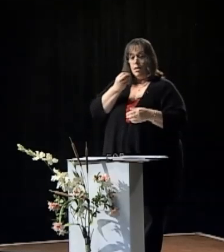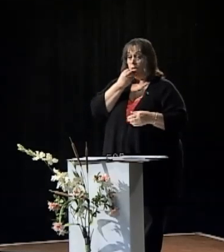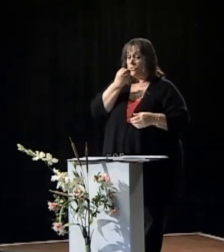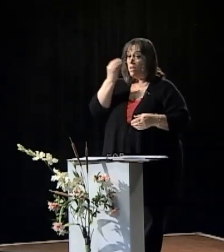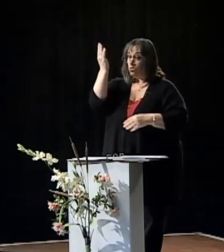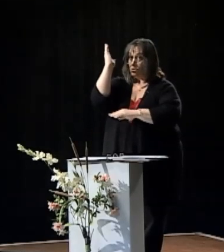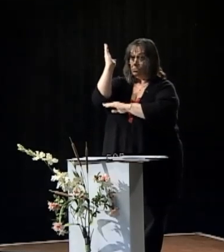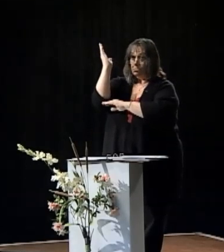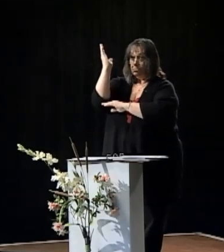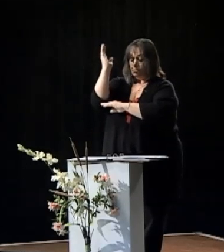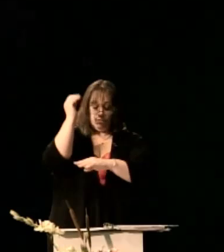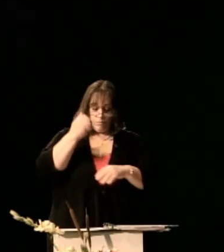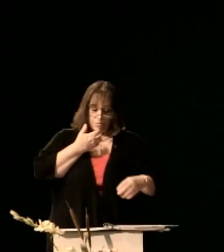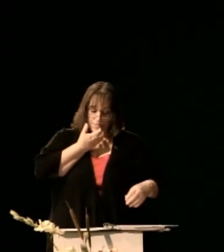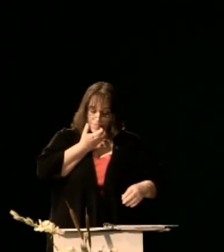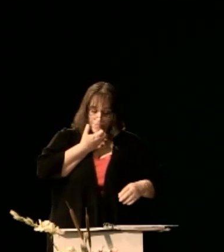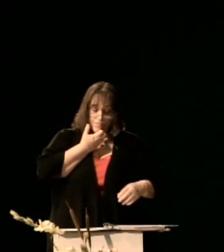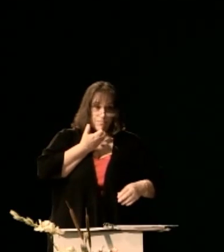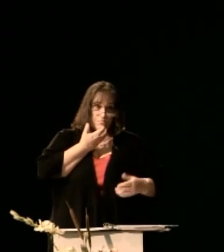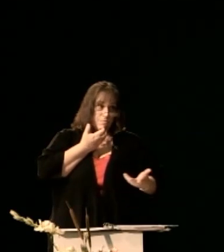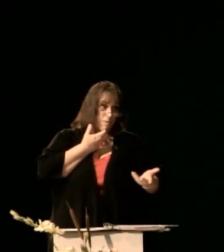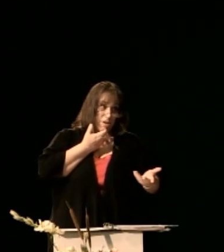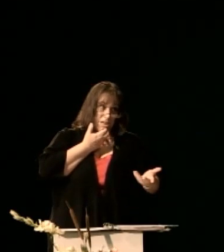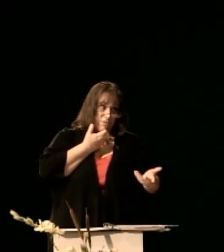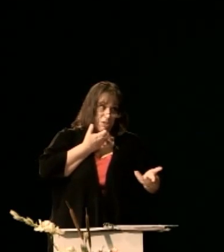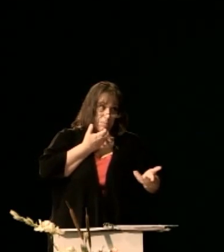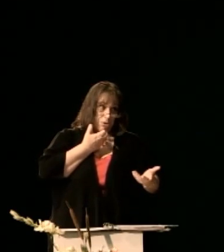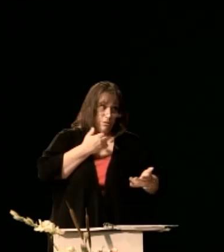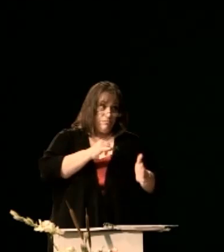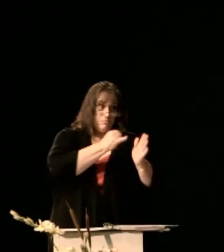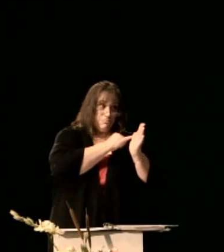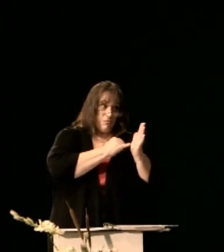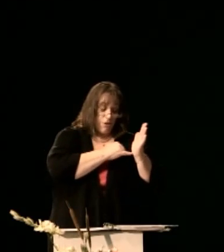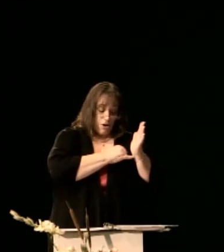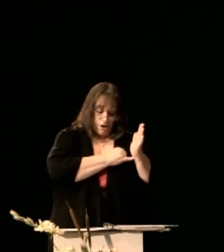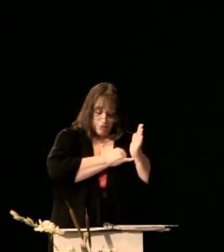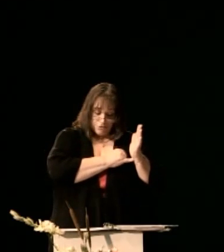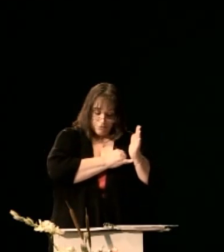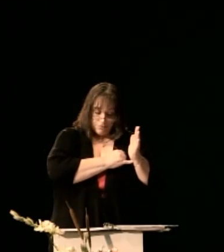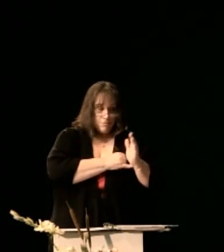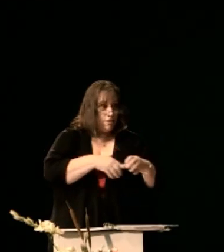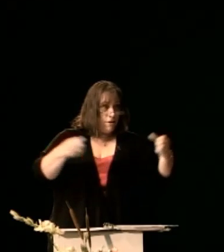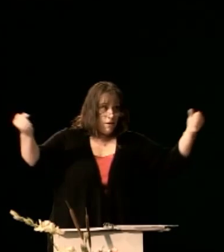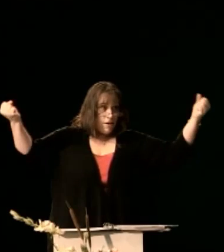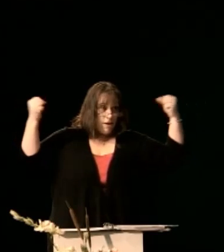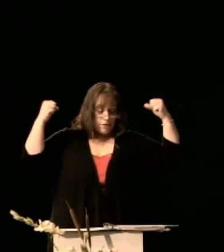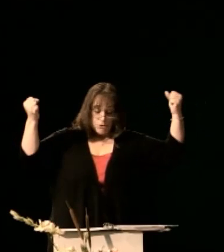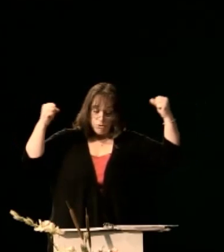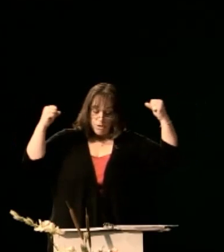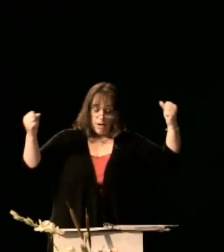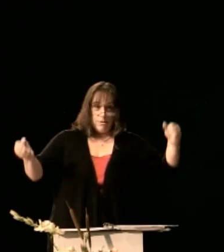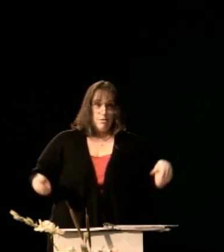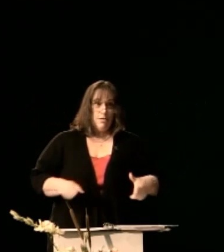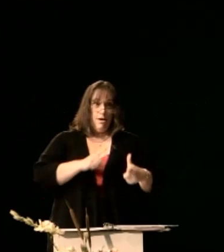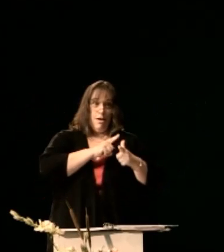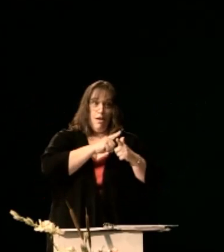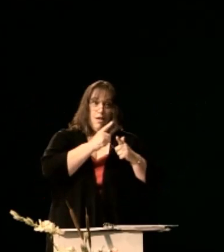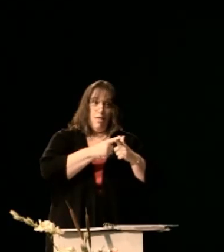it's lunch. To make it even simpler, art, exercise,